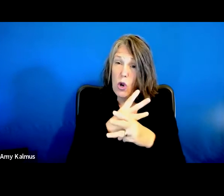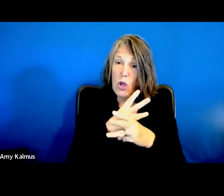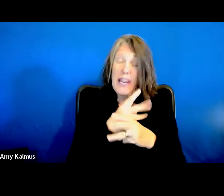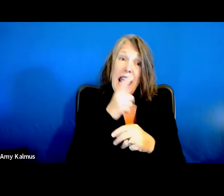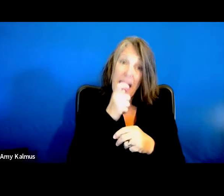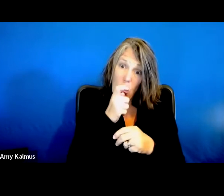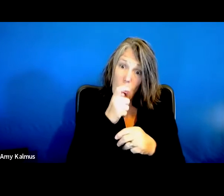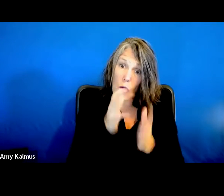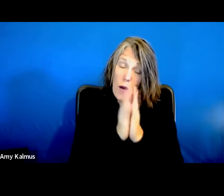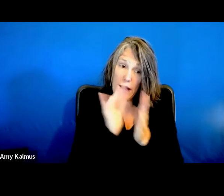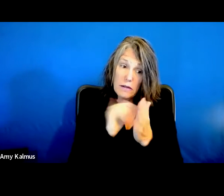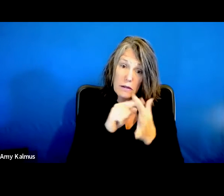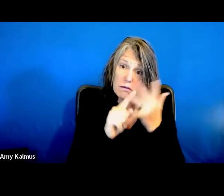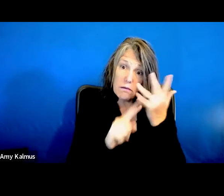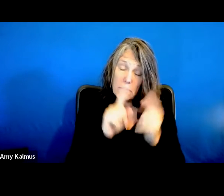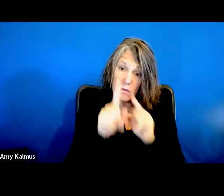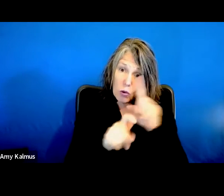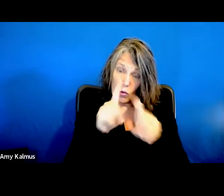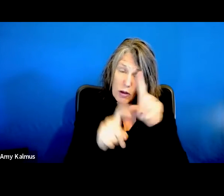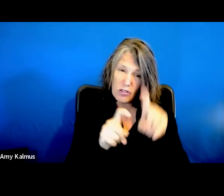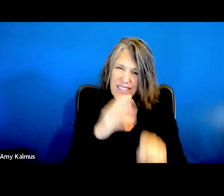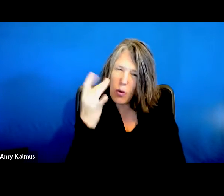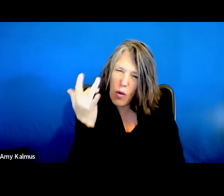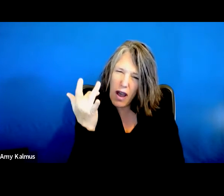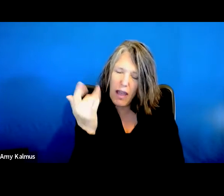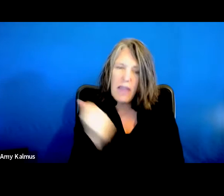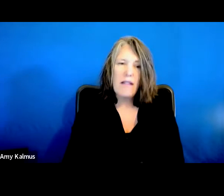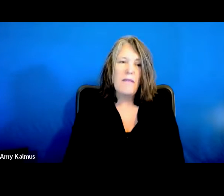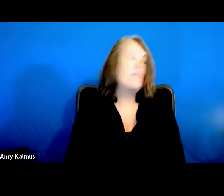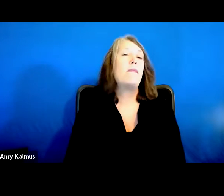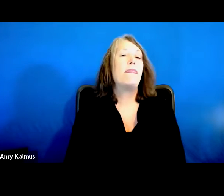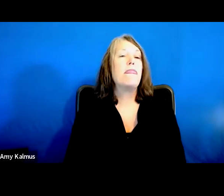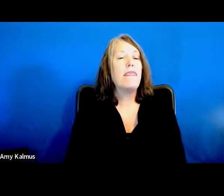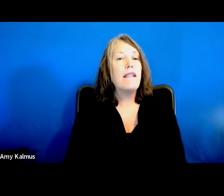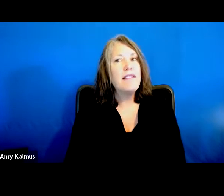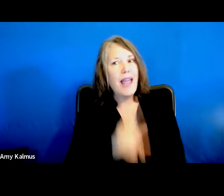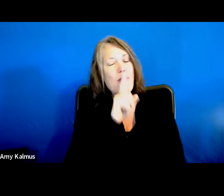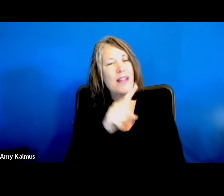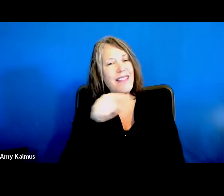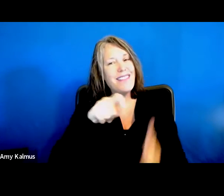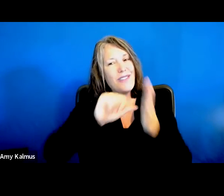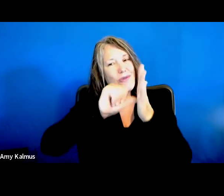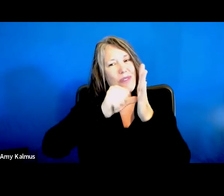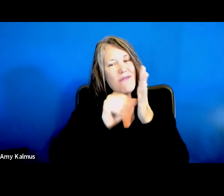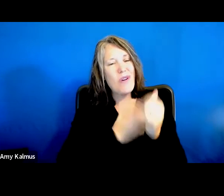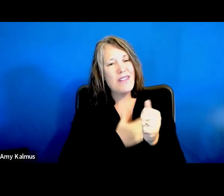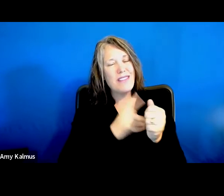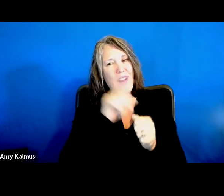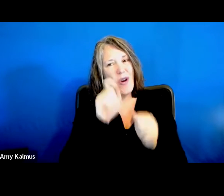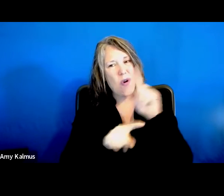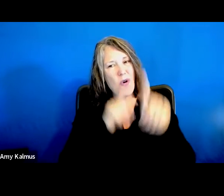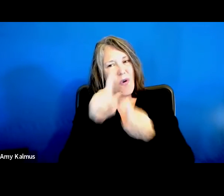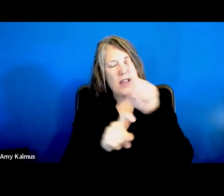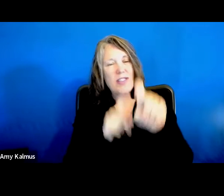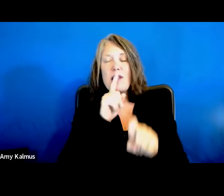to ask those questions and why. And this is really to reinforce, these questions are really about how